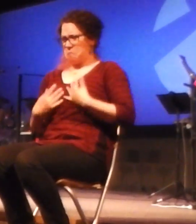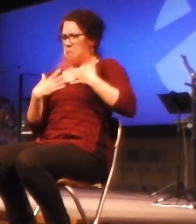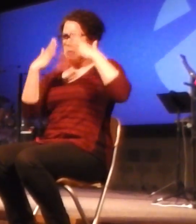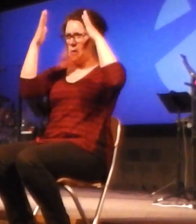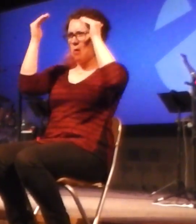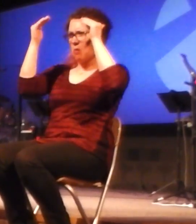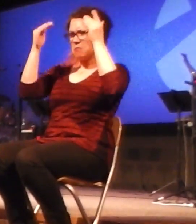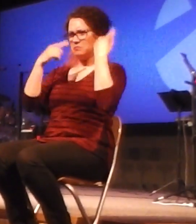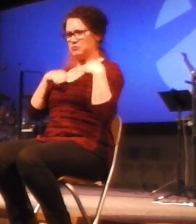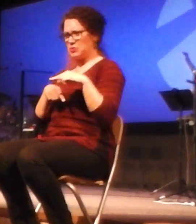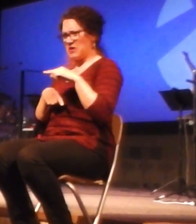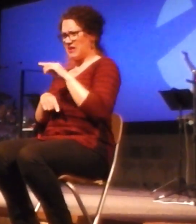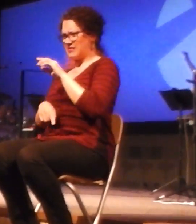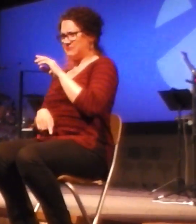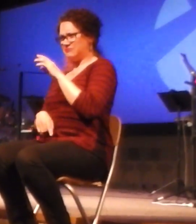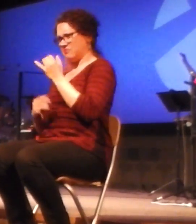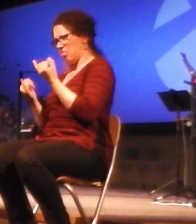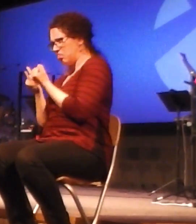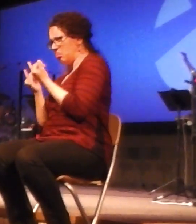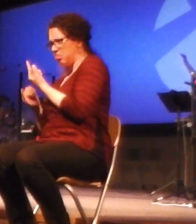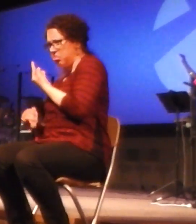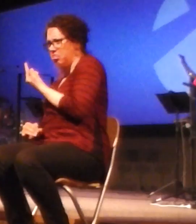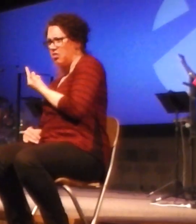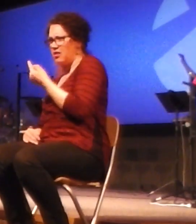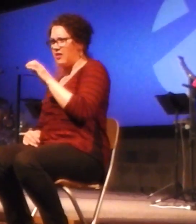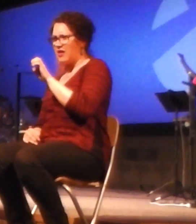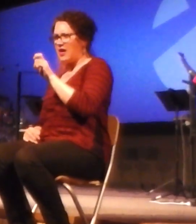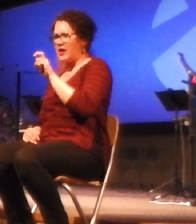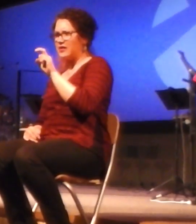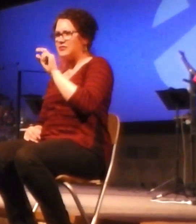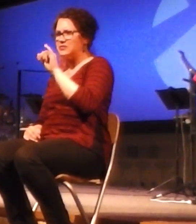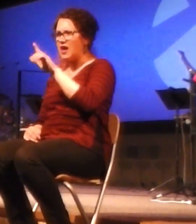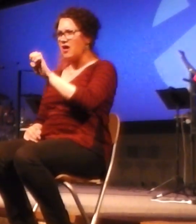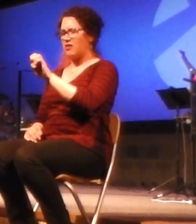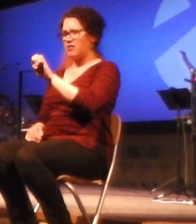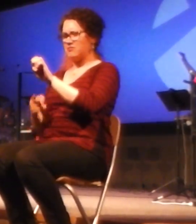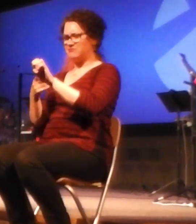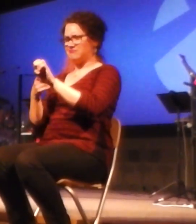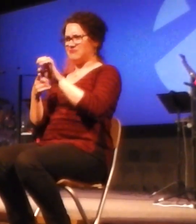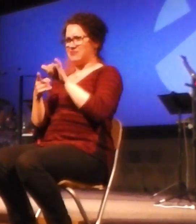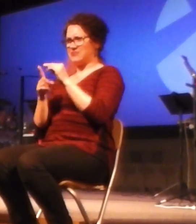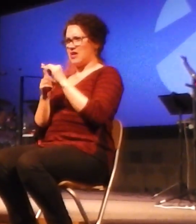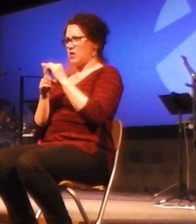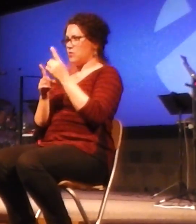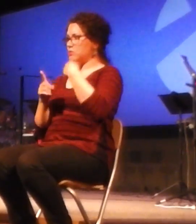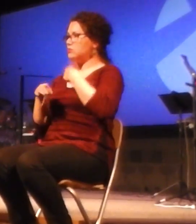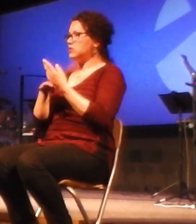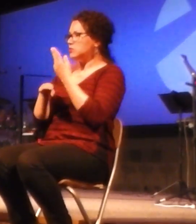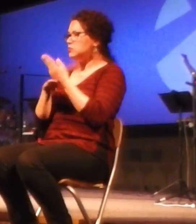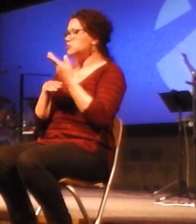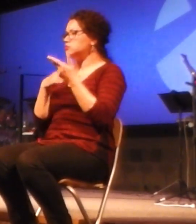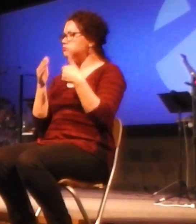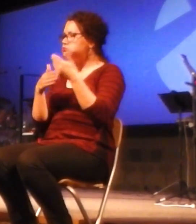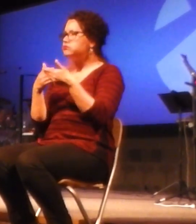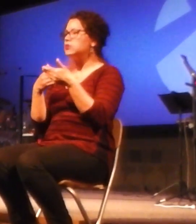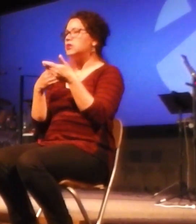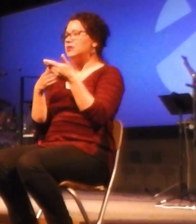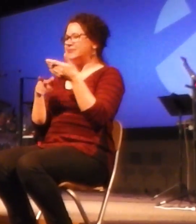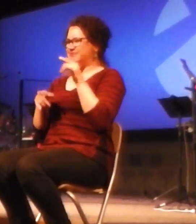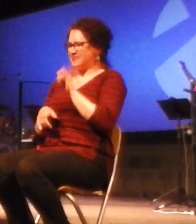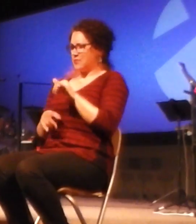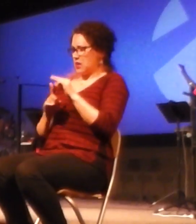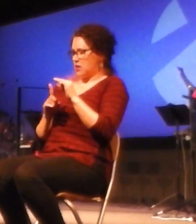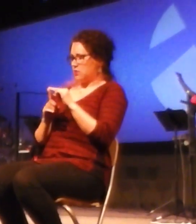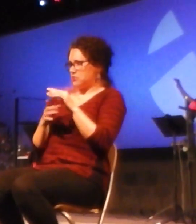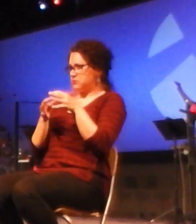in exile? And the word exile is a word that we've been using and processing, and I think the word